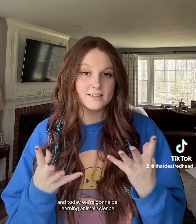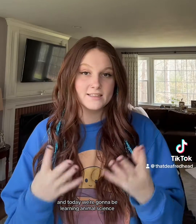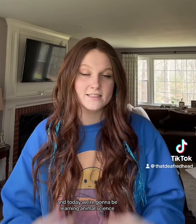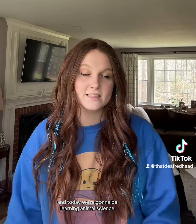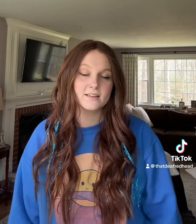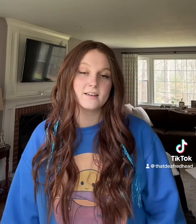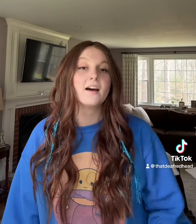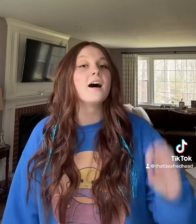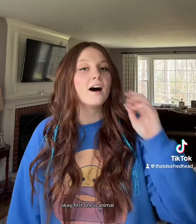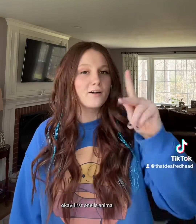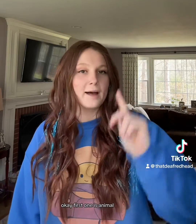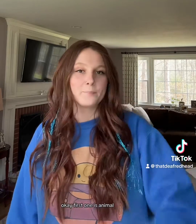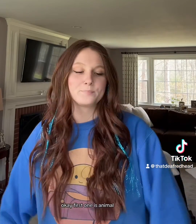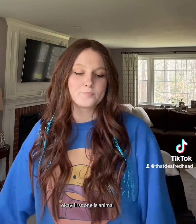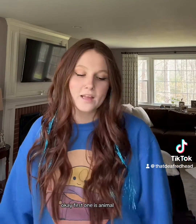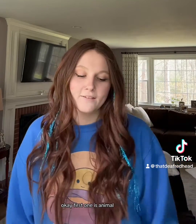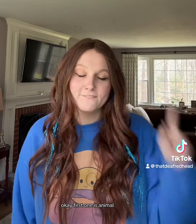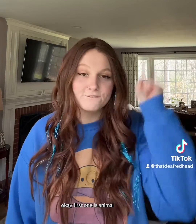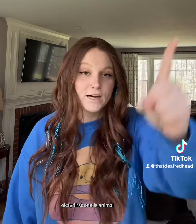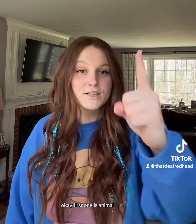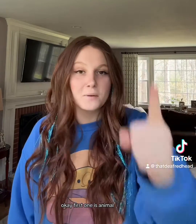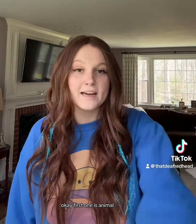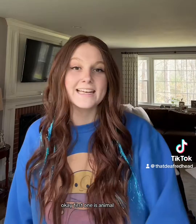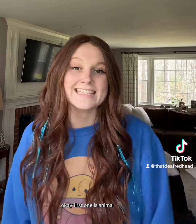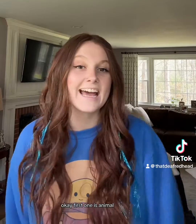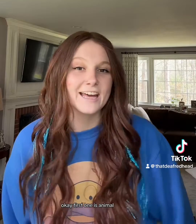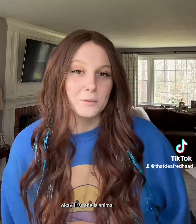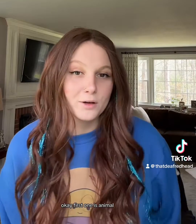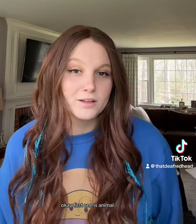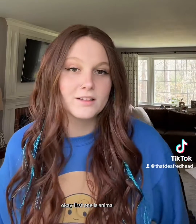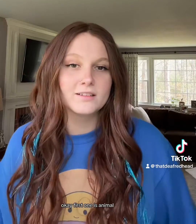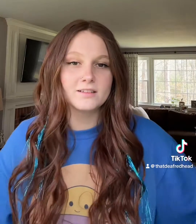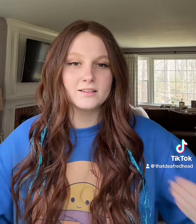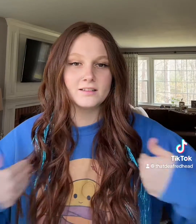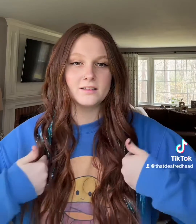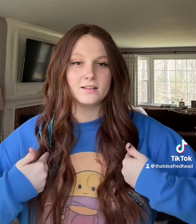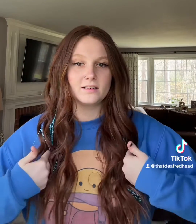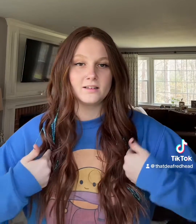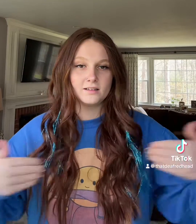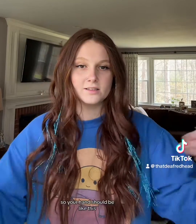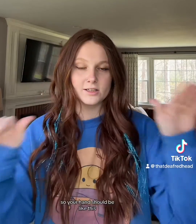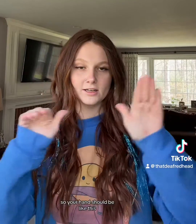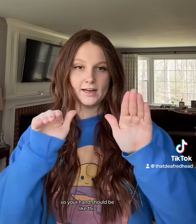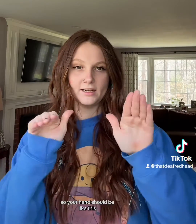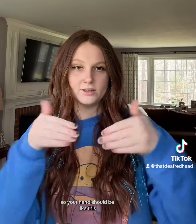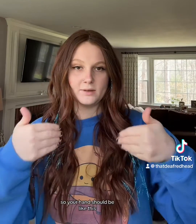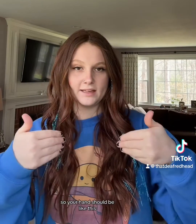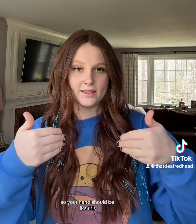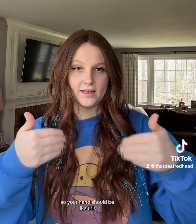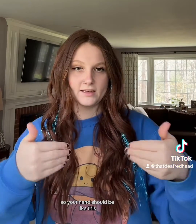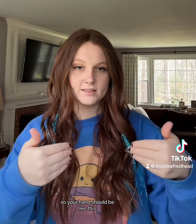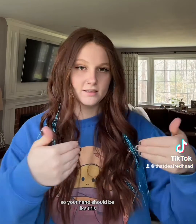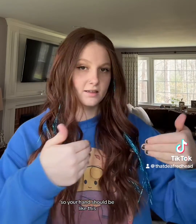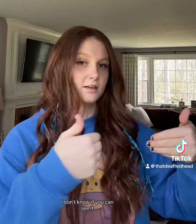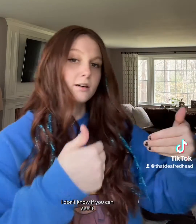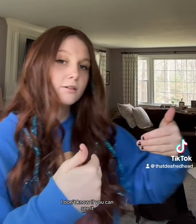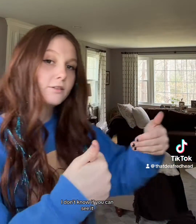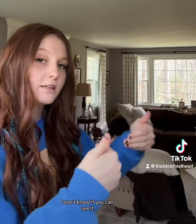signs. Okay, first one is animal. So your hand should be like this. I don't know if you can see